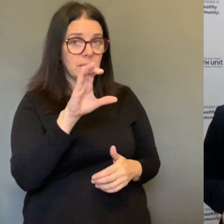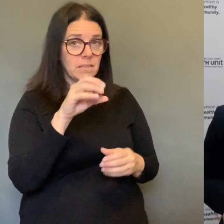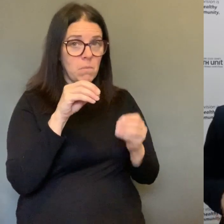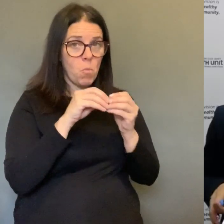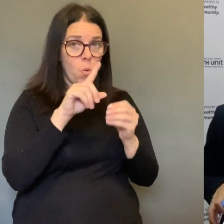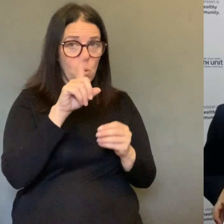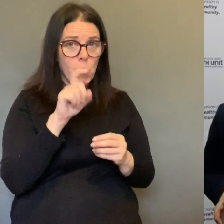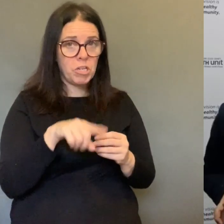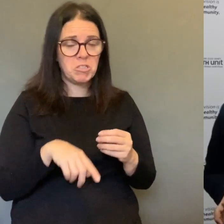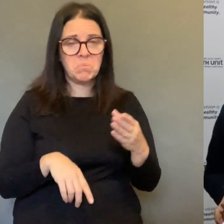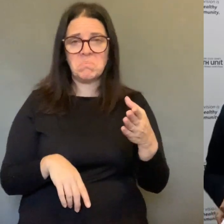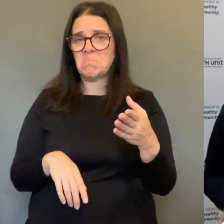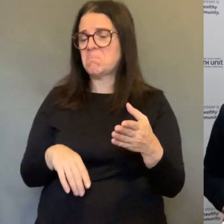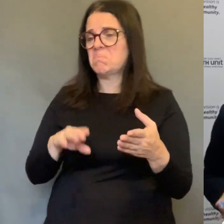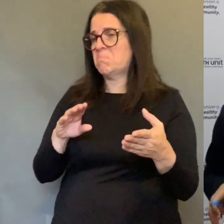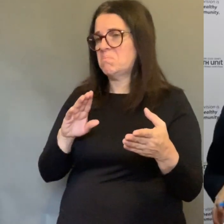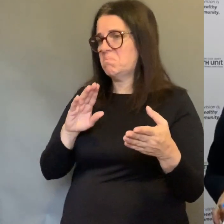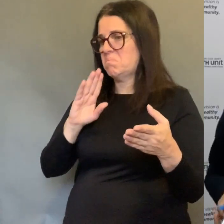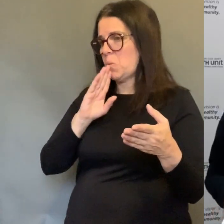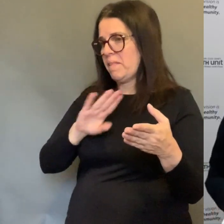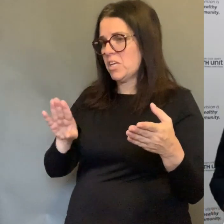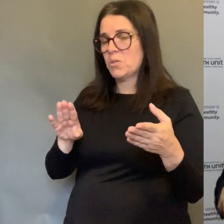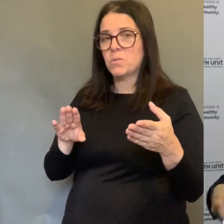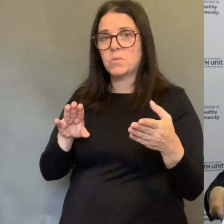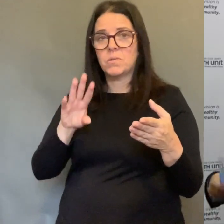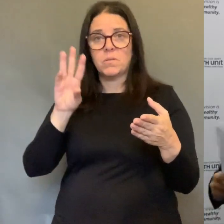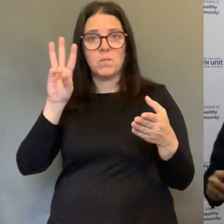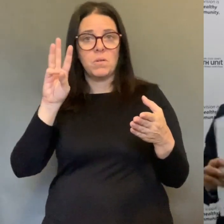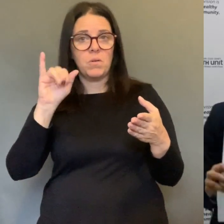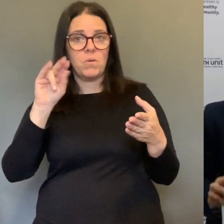Okay, thank you, everyone.